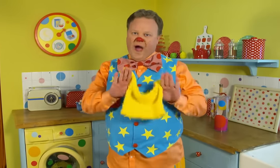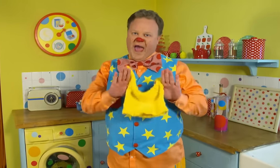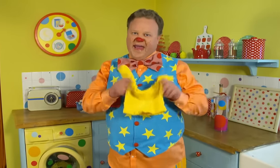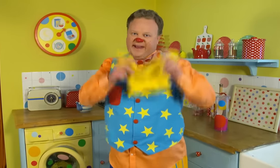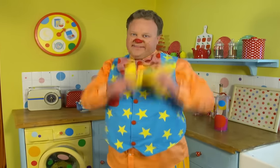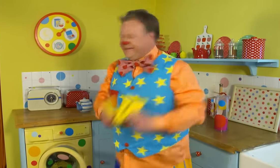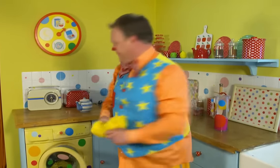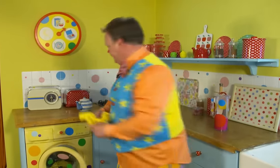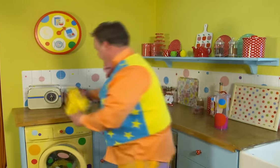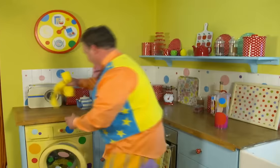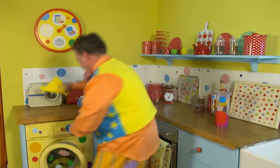Wait.